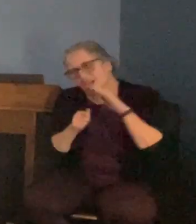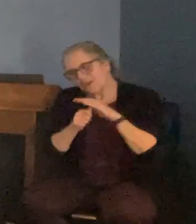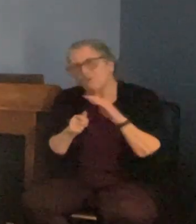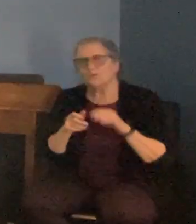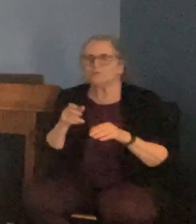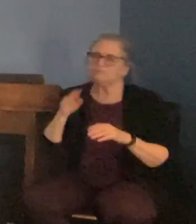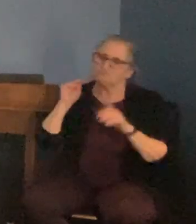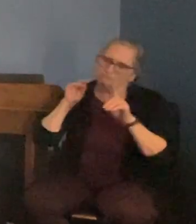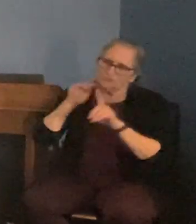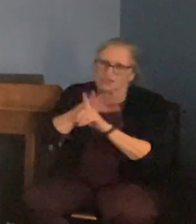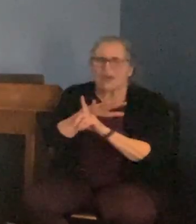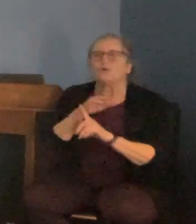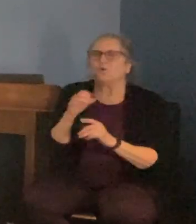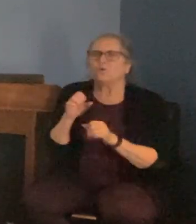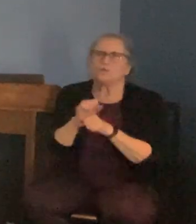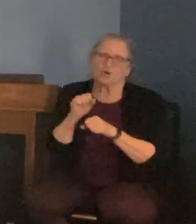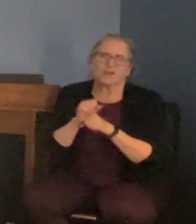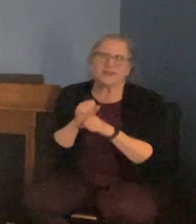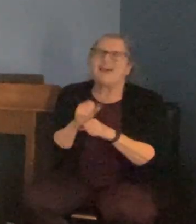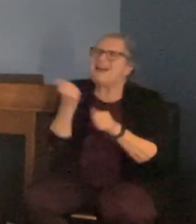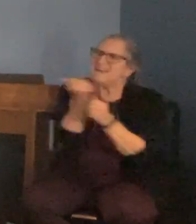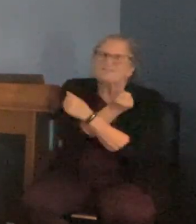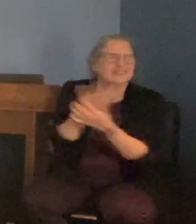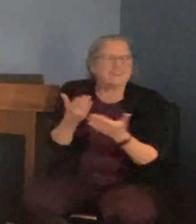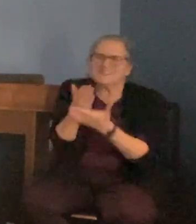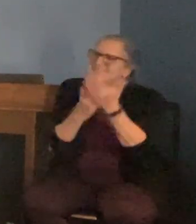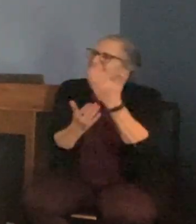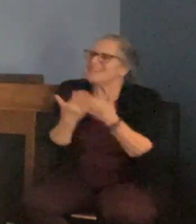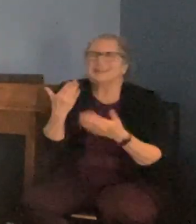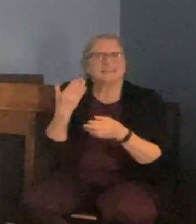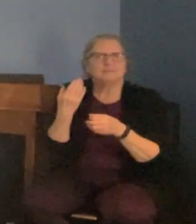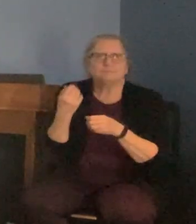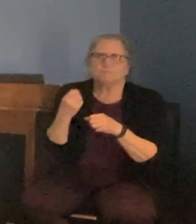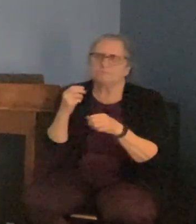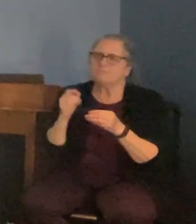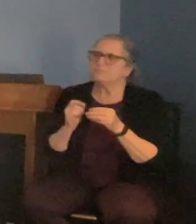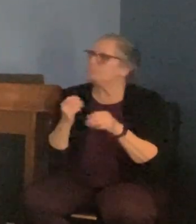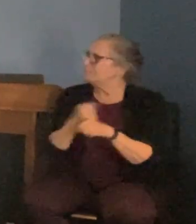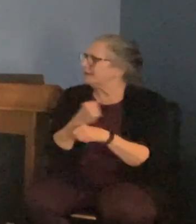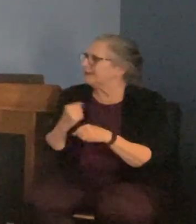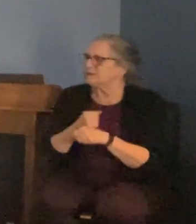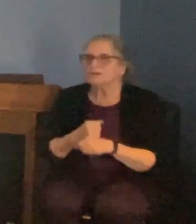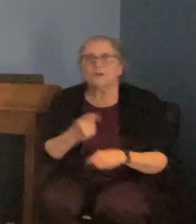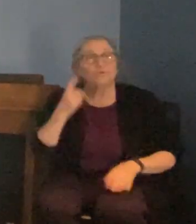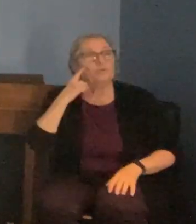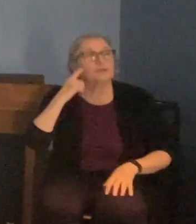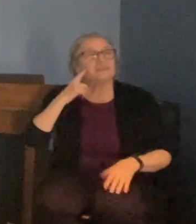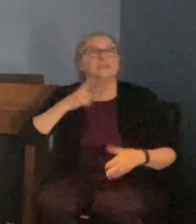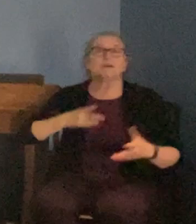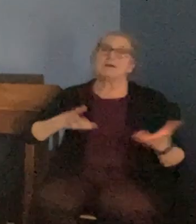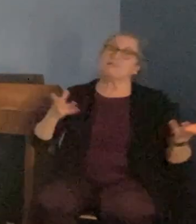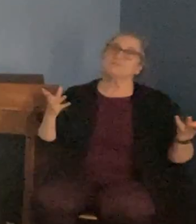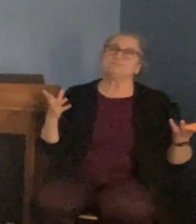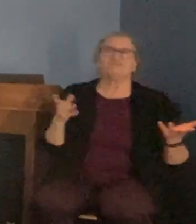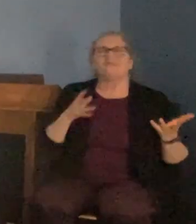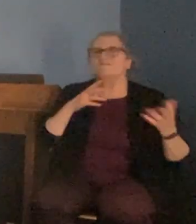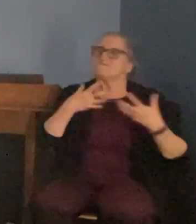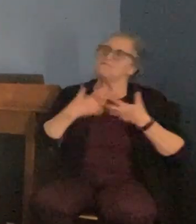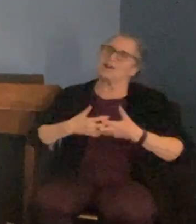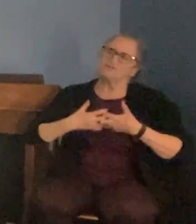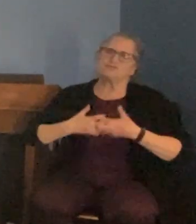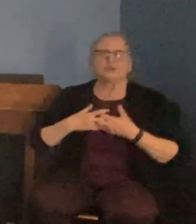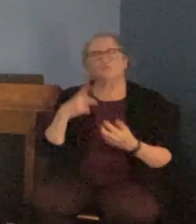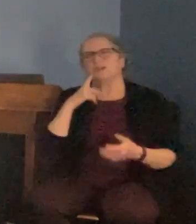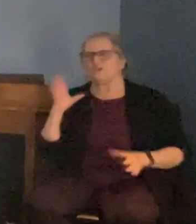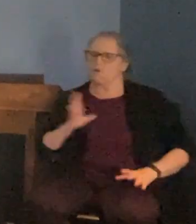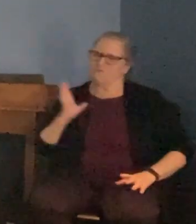been it's designed this way, so when someone will tell me factories, I will think of, like, fancy machines, but the truth is that